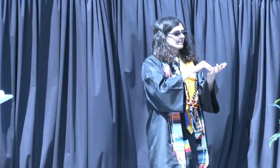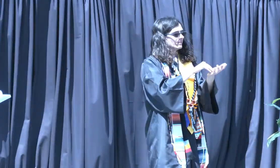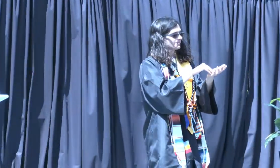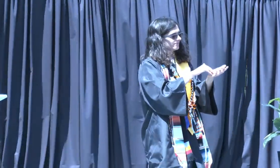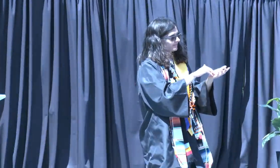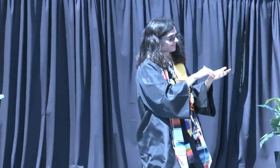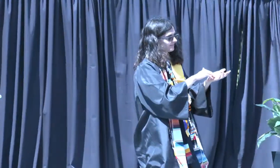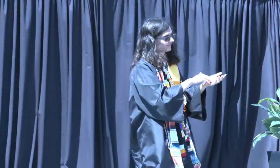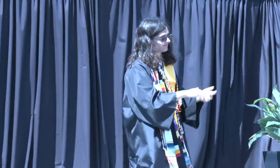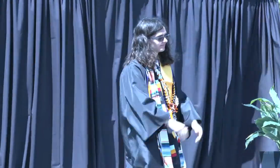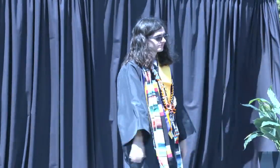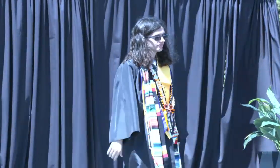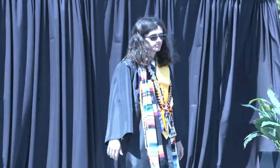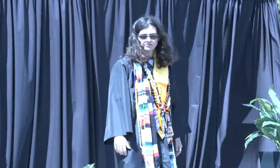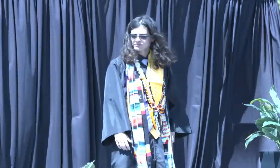again.